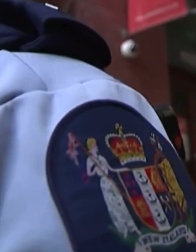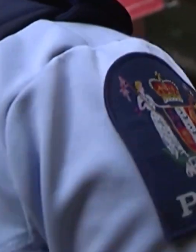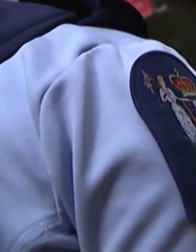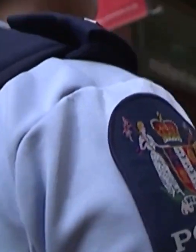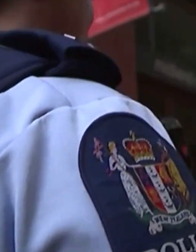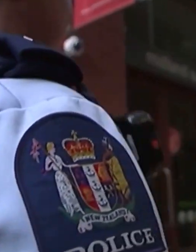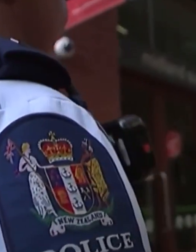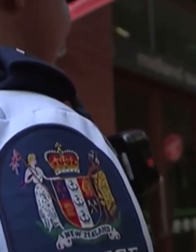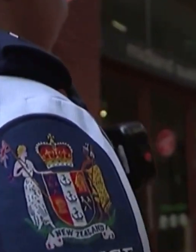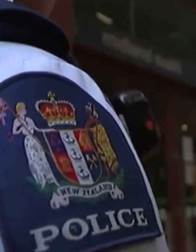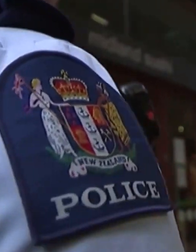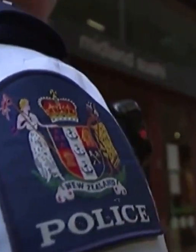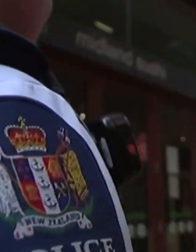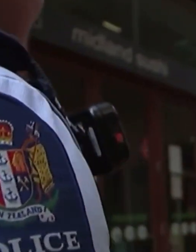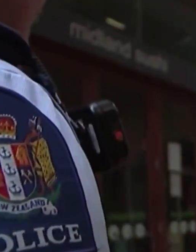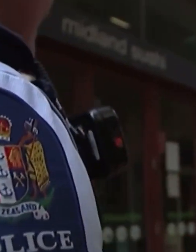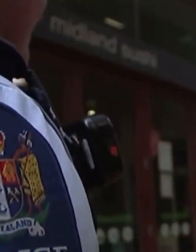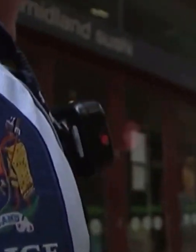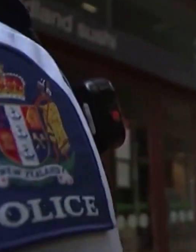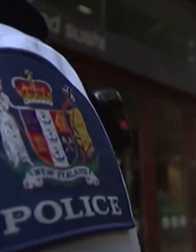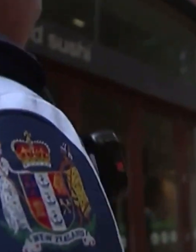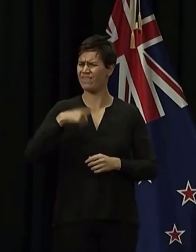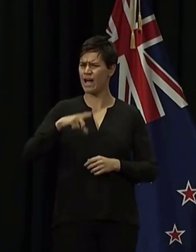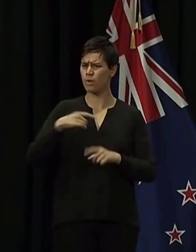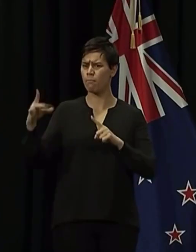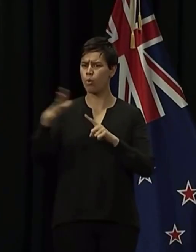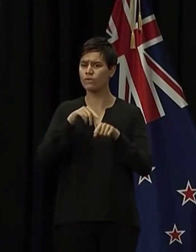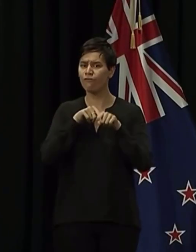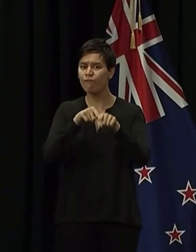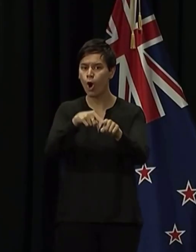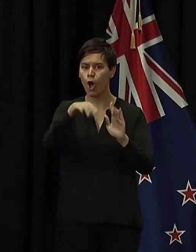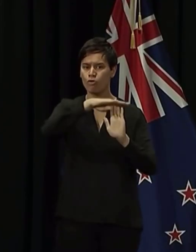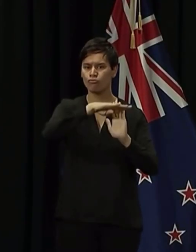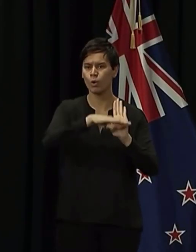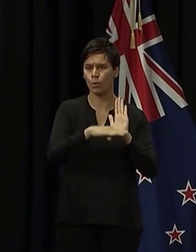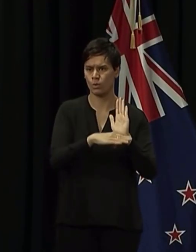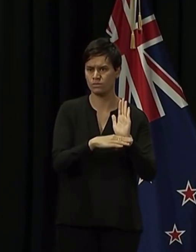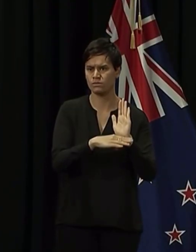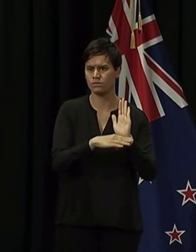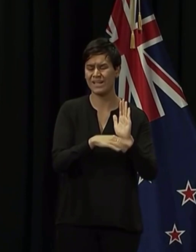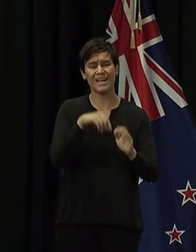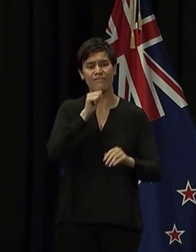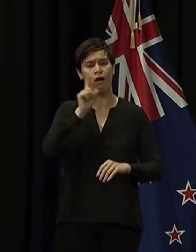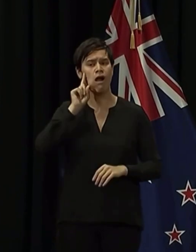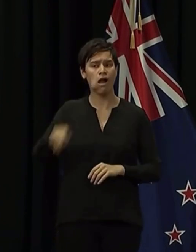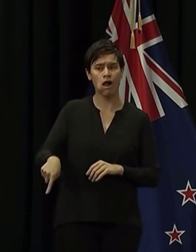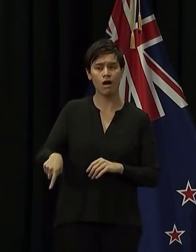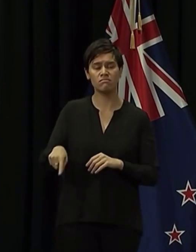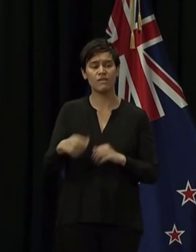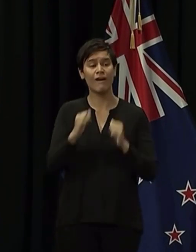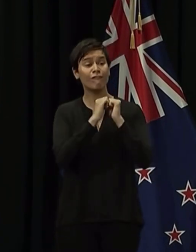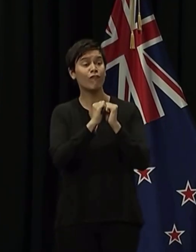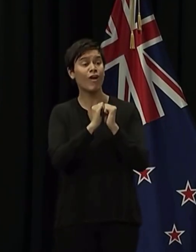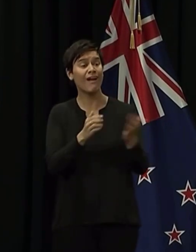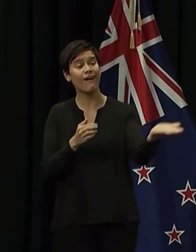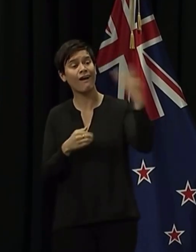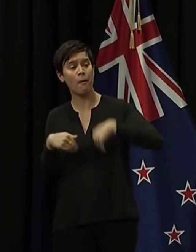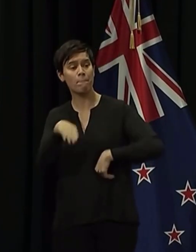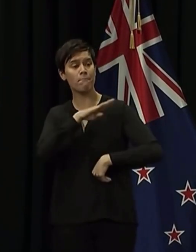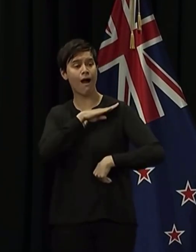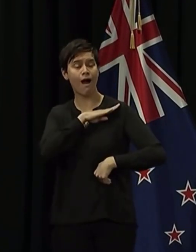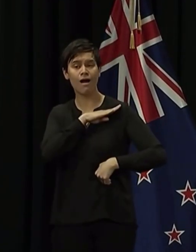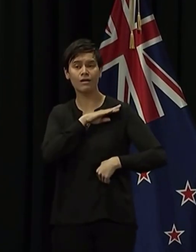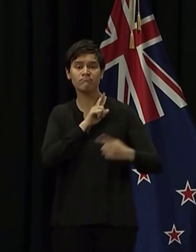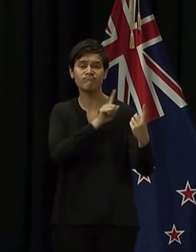rules, you could keep the country in lockdown longer. If you hang out with your friend at a park or see a family member for lunch,